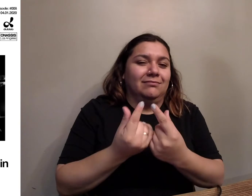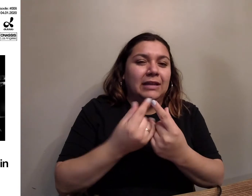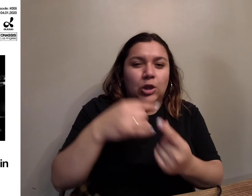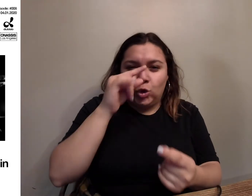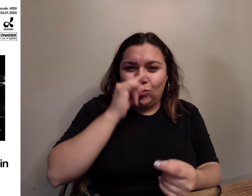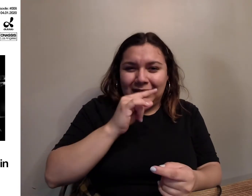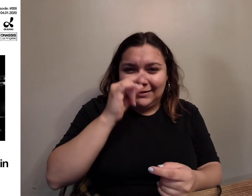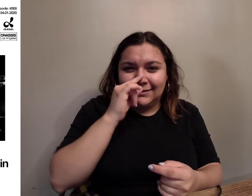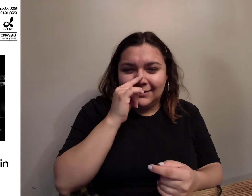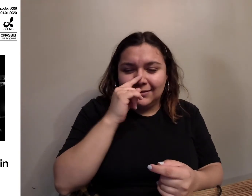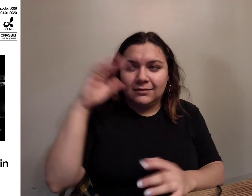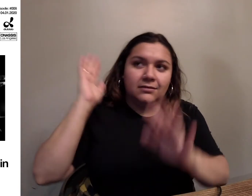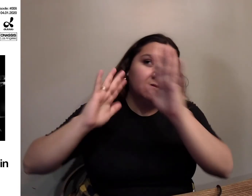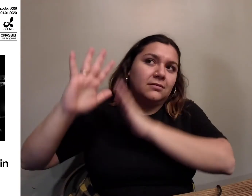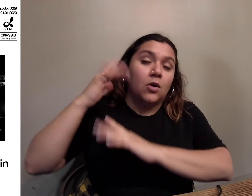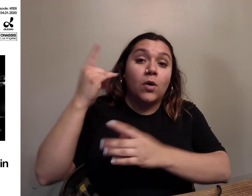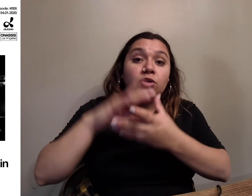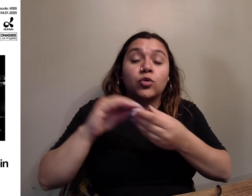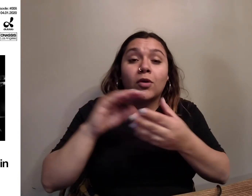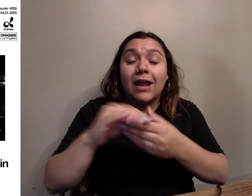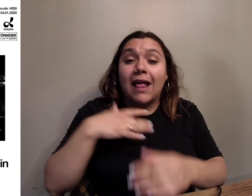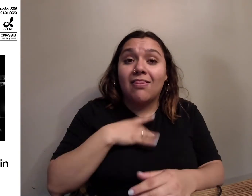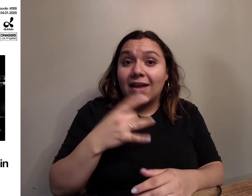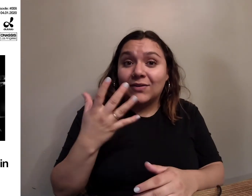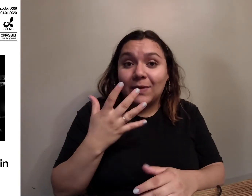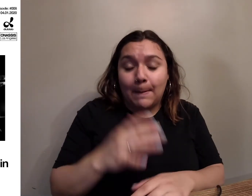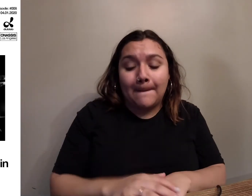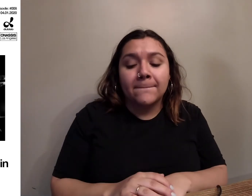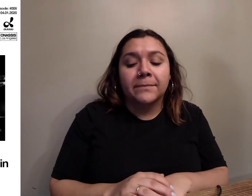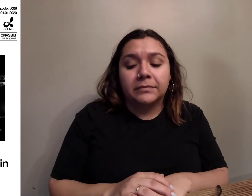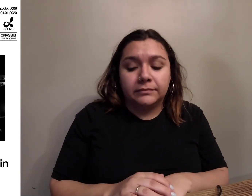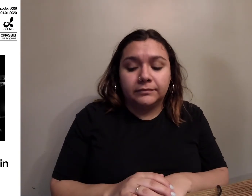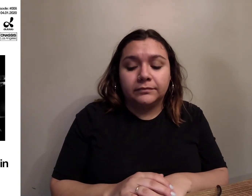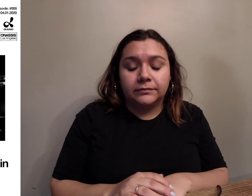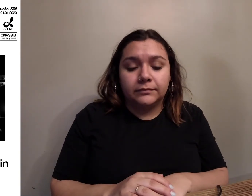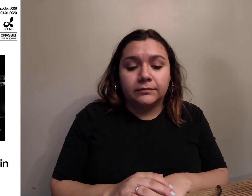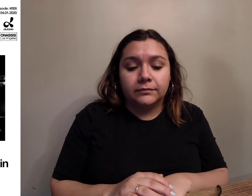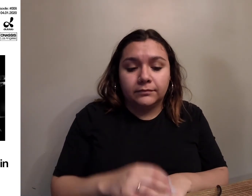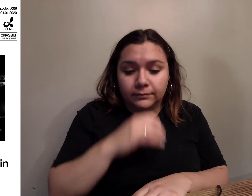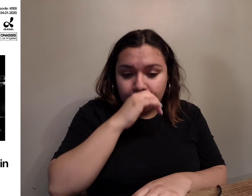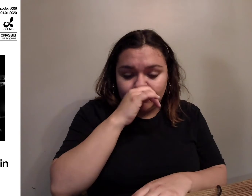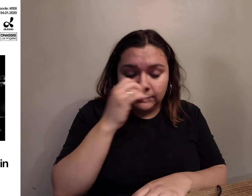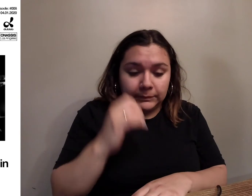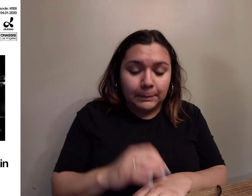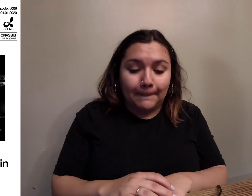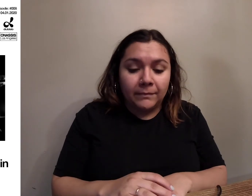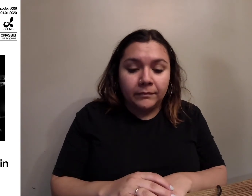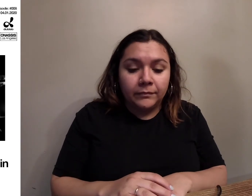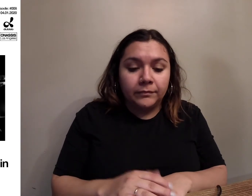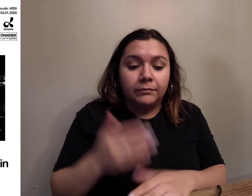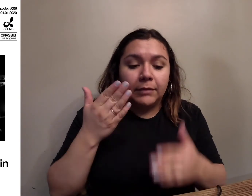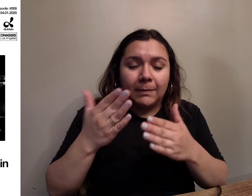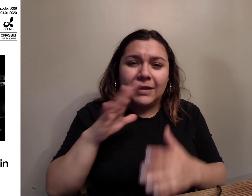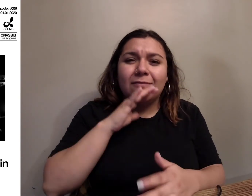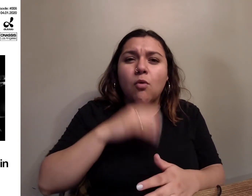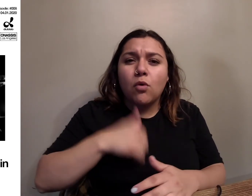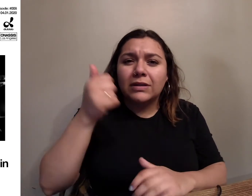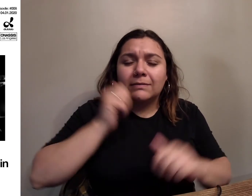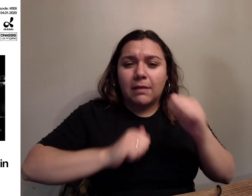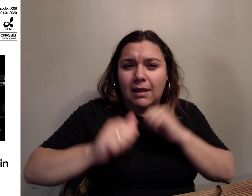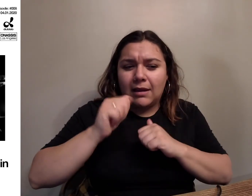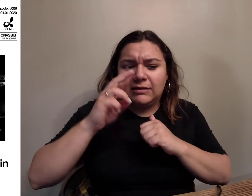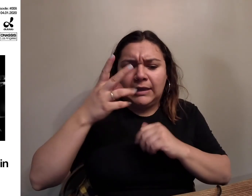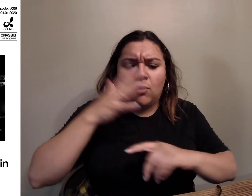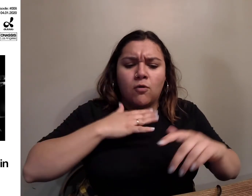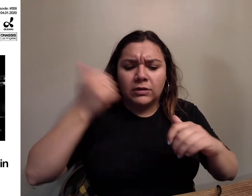that I like is the in Aeschylus's, it might be the oldest play, it might be the second